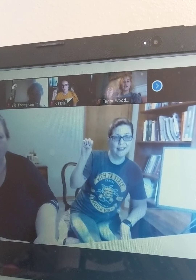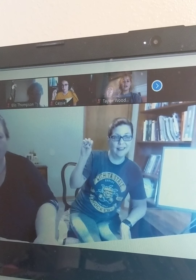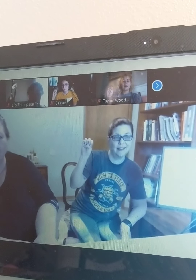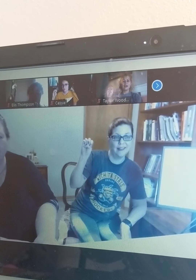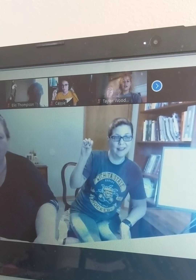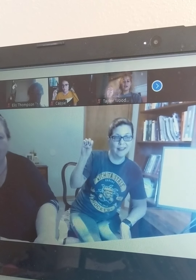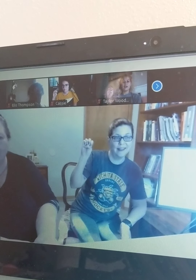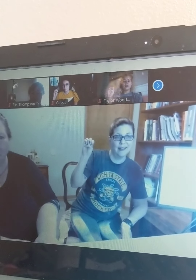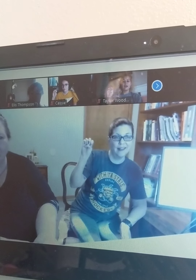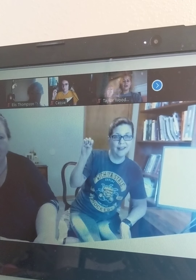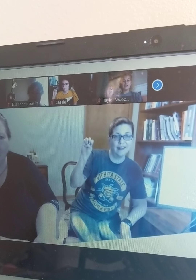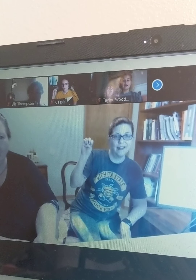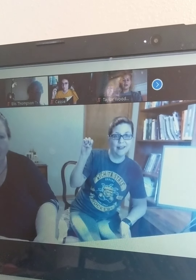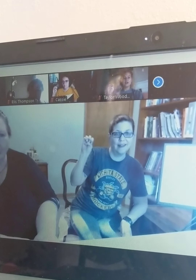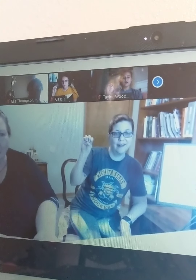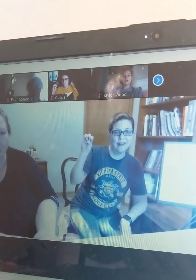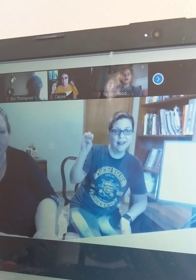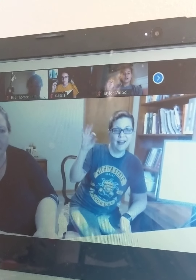E,